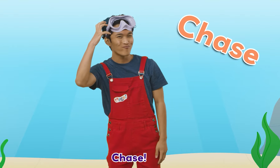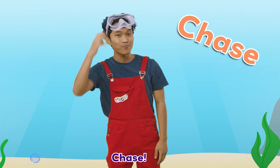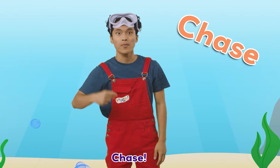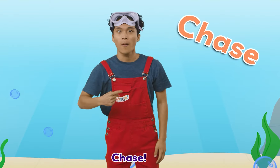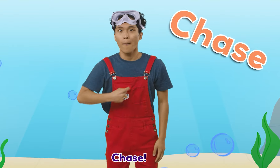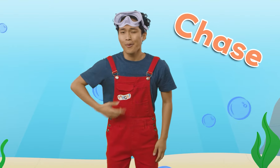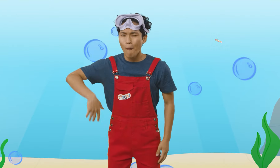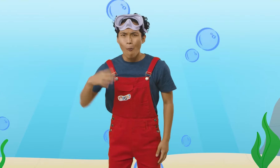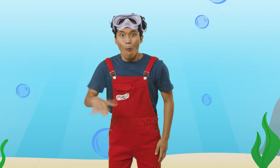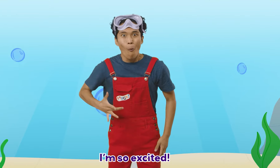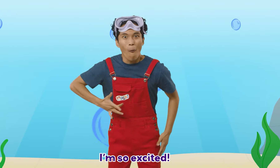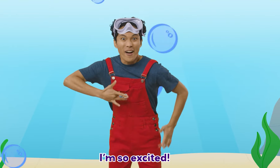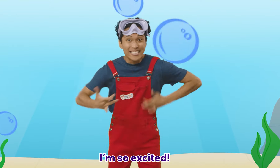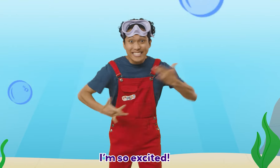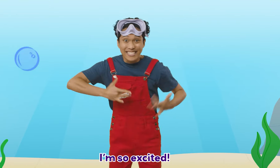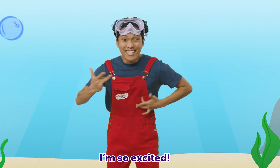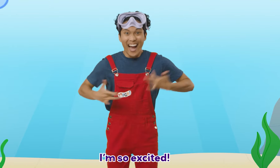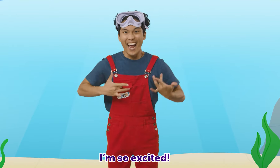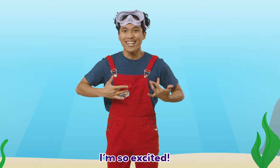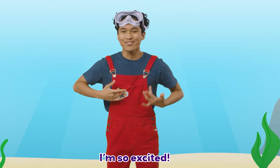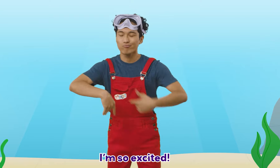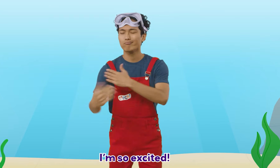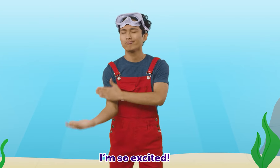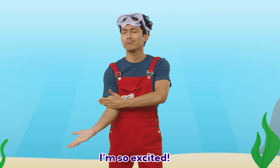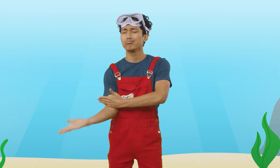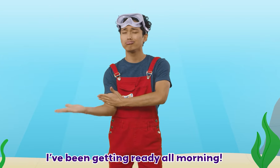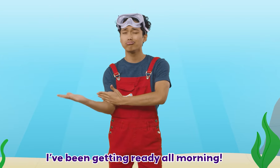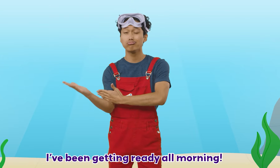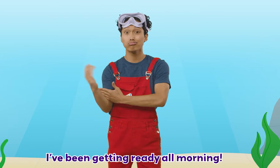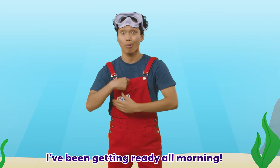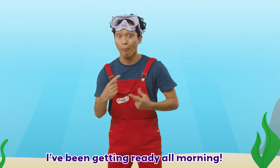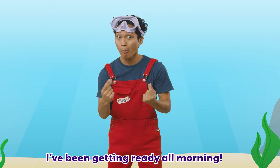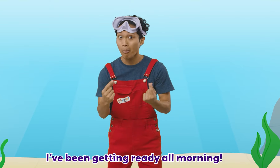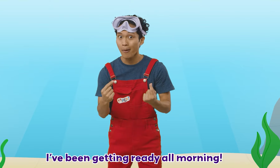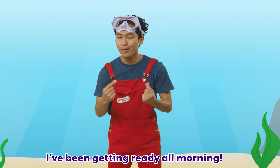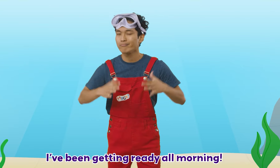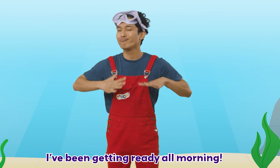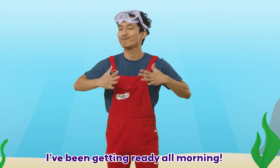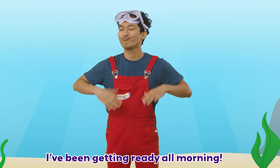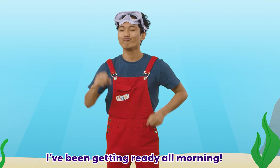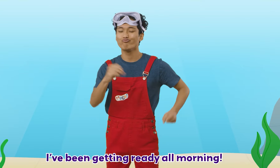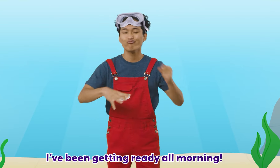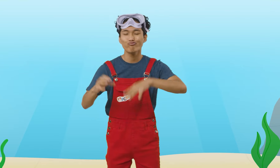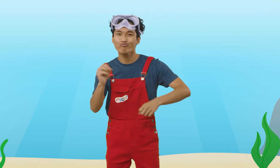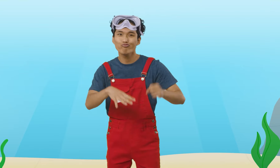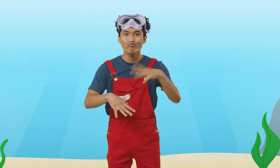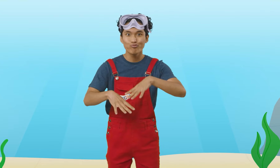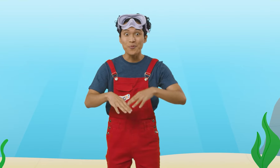Chase. I'm so excited. I've been getting ready all morning.